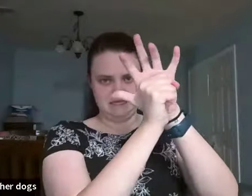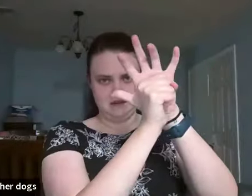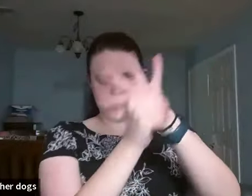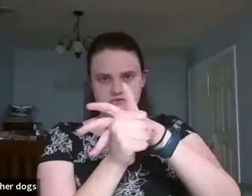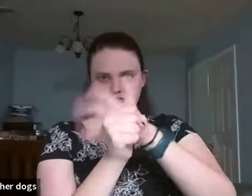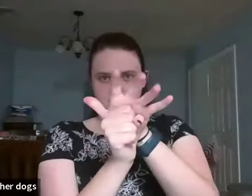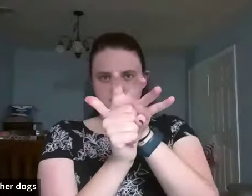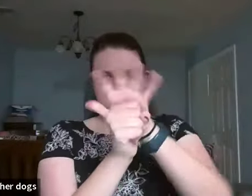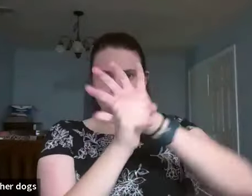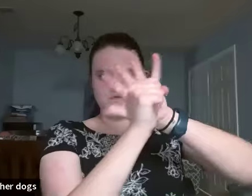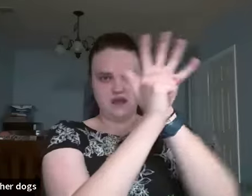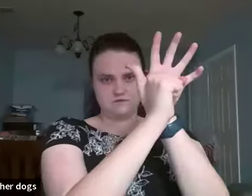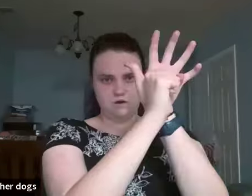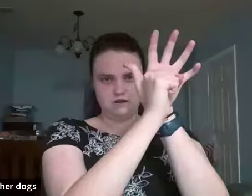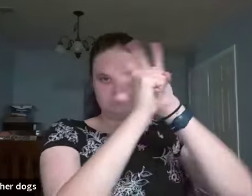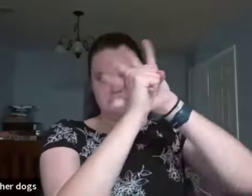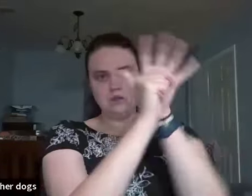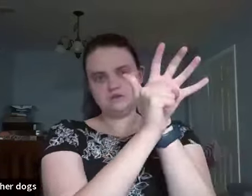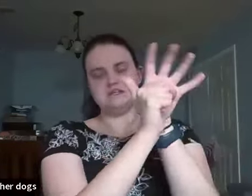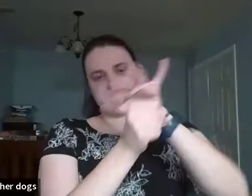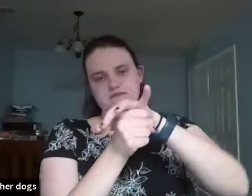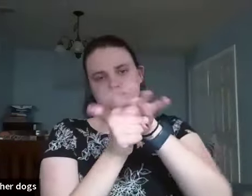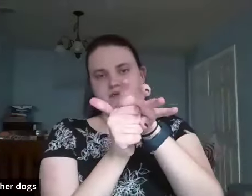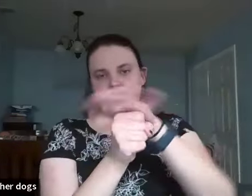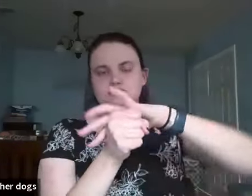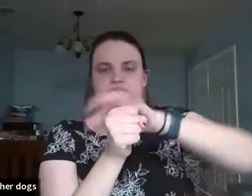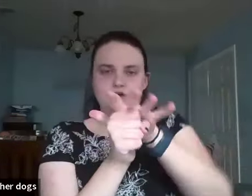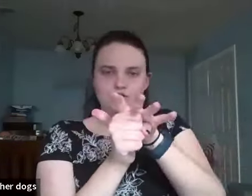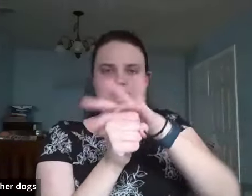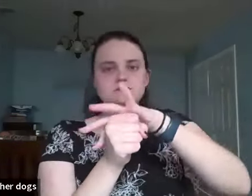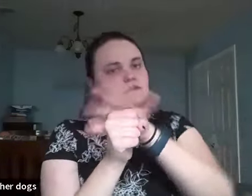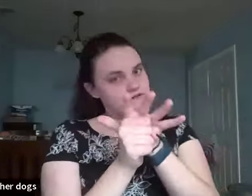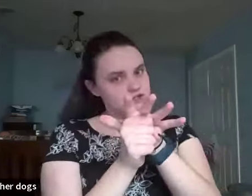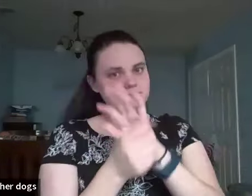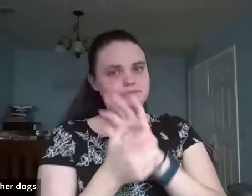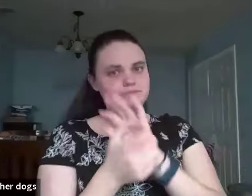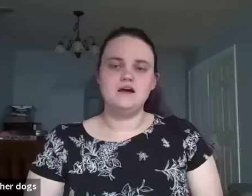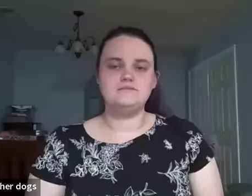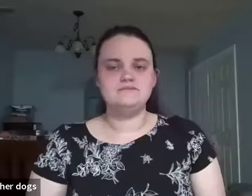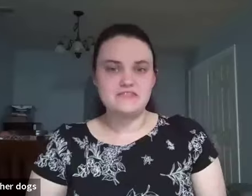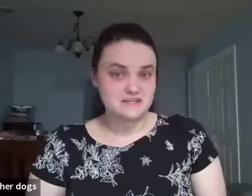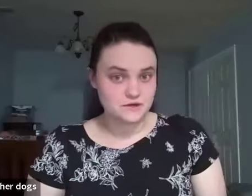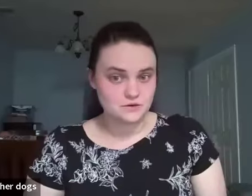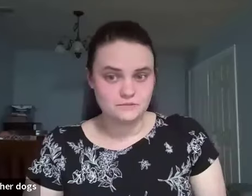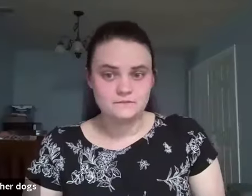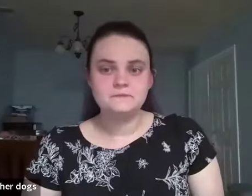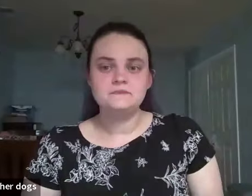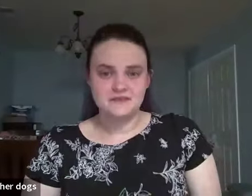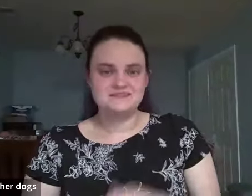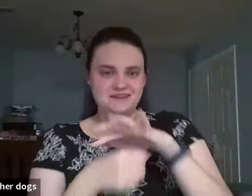sticking out. So that's why it looks like the sign for, like visual of COVID. So it's very visual. I think it's very cool. So